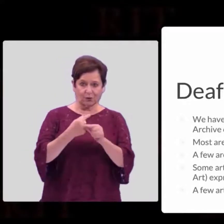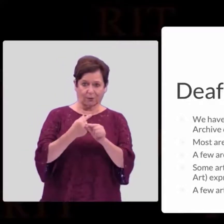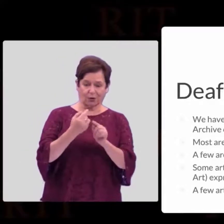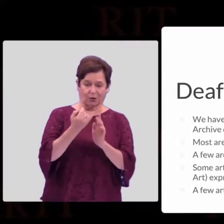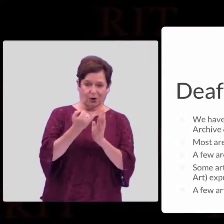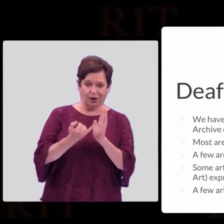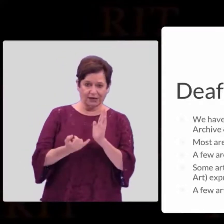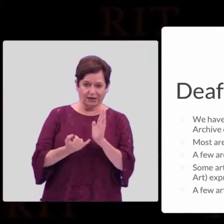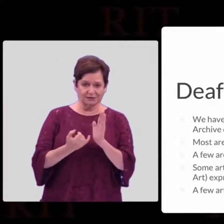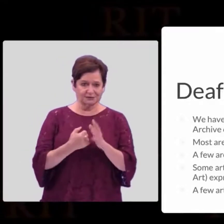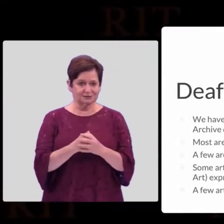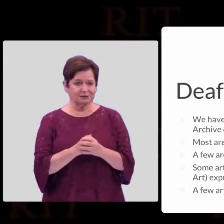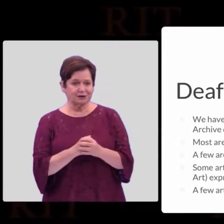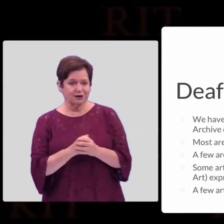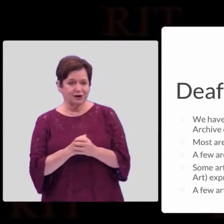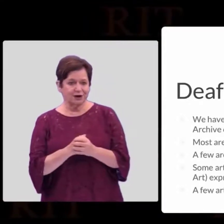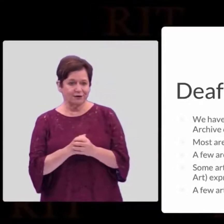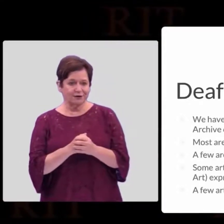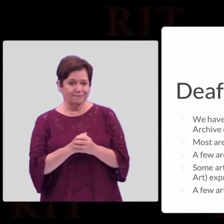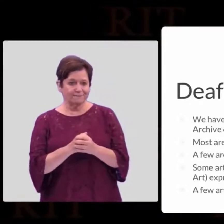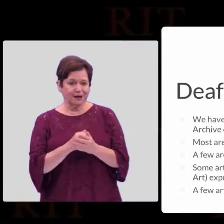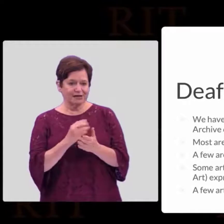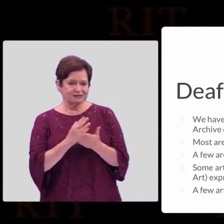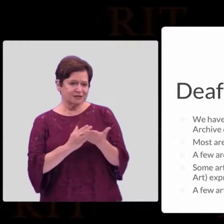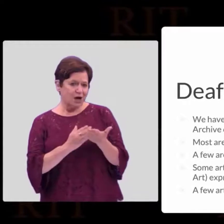also global artists.